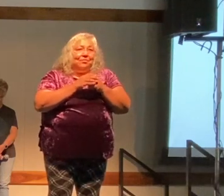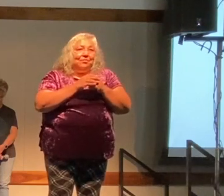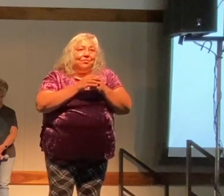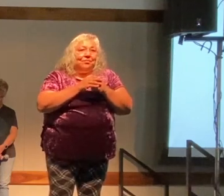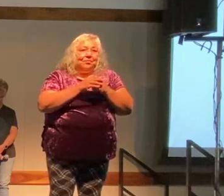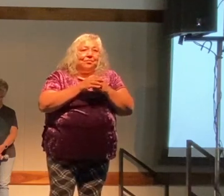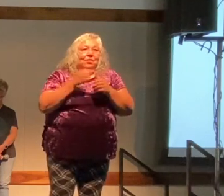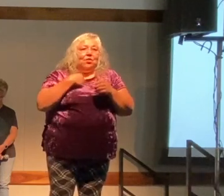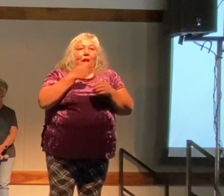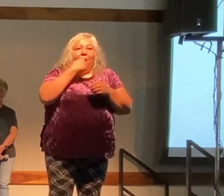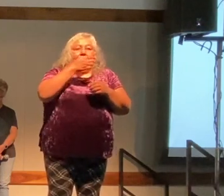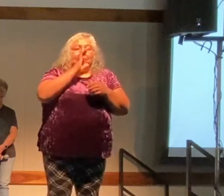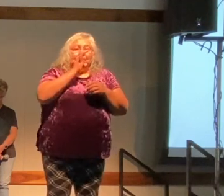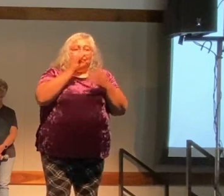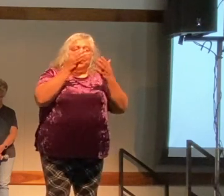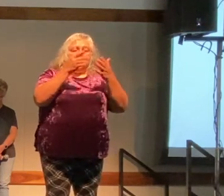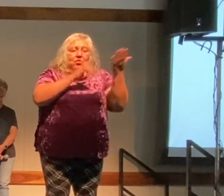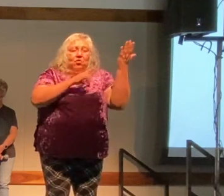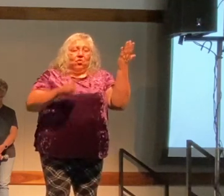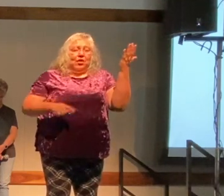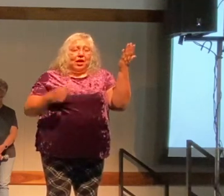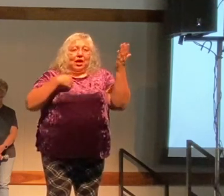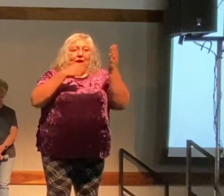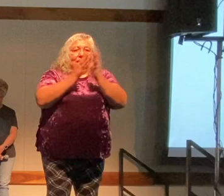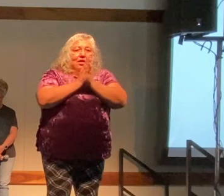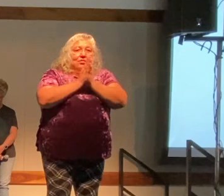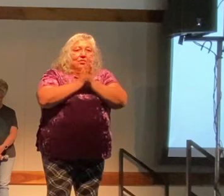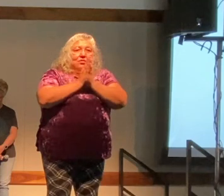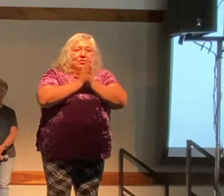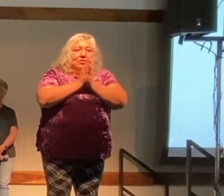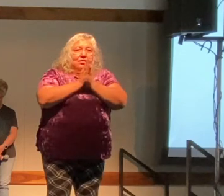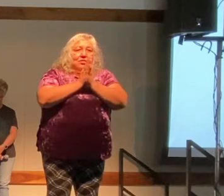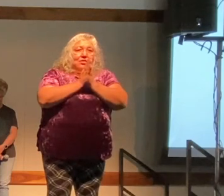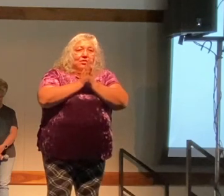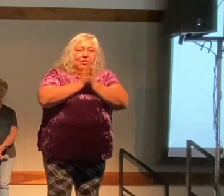As we take communion today, Lord, I just ask that